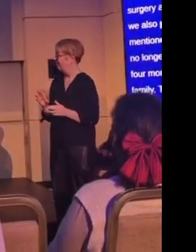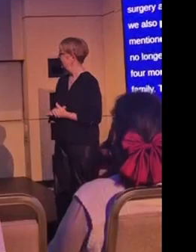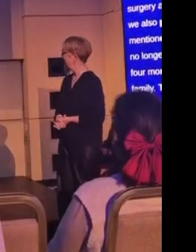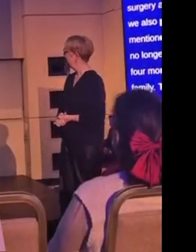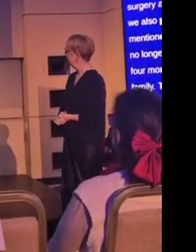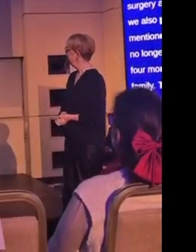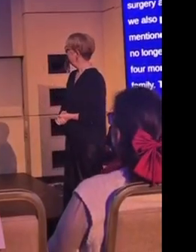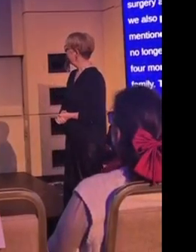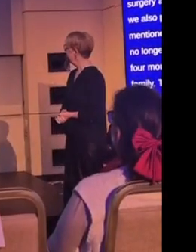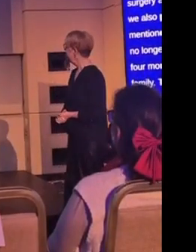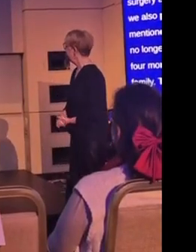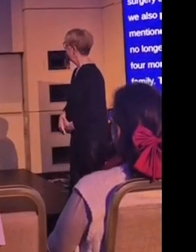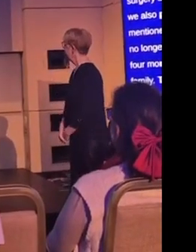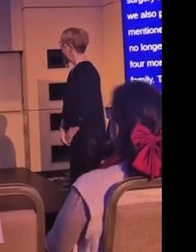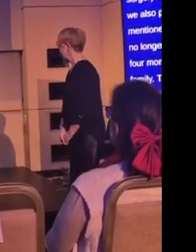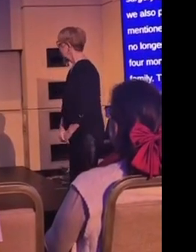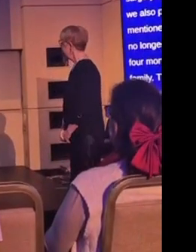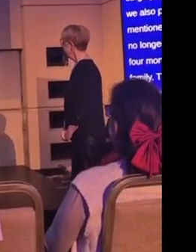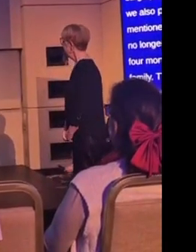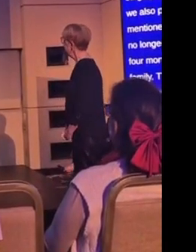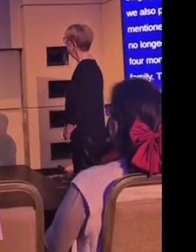fine.